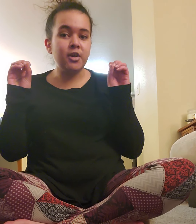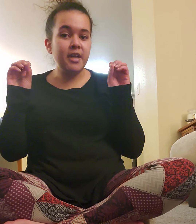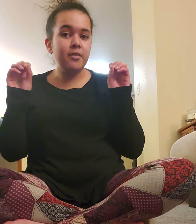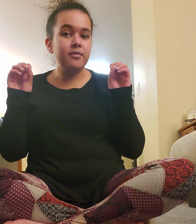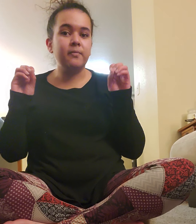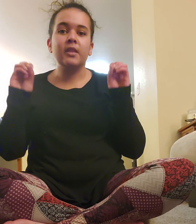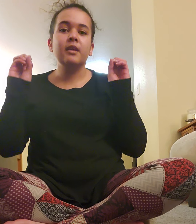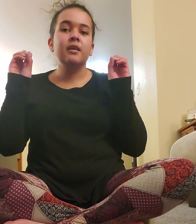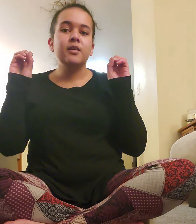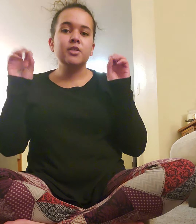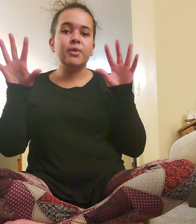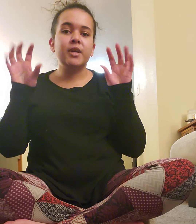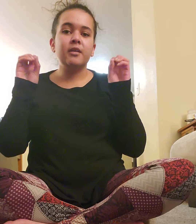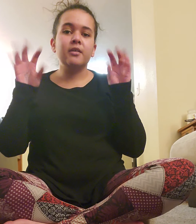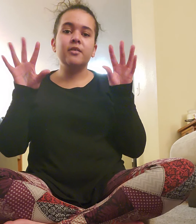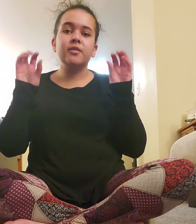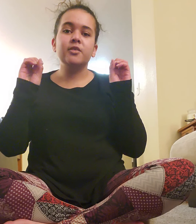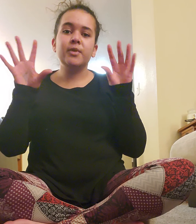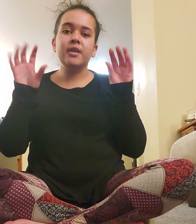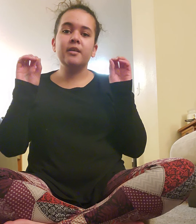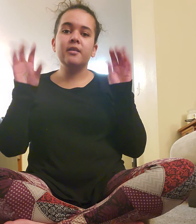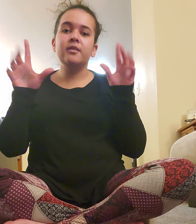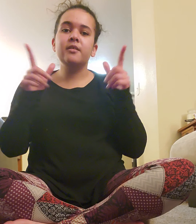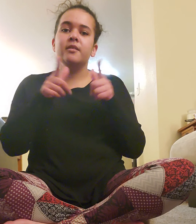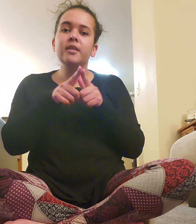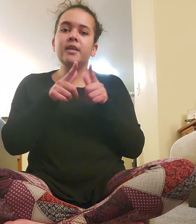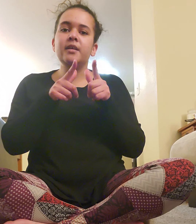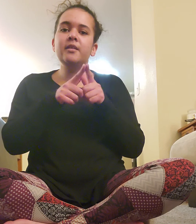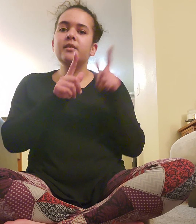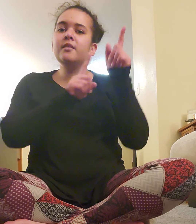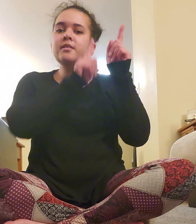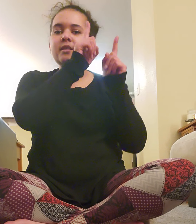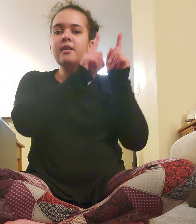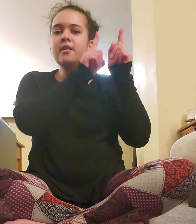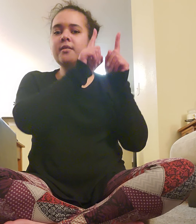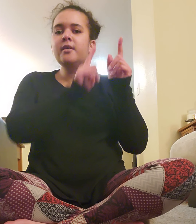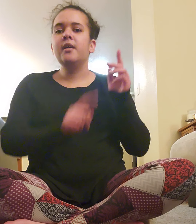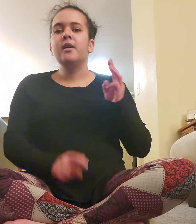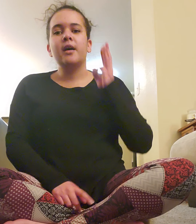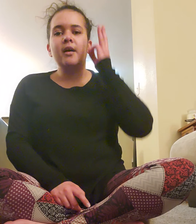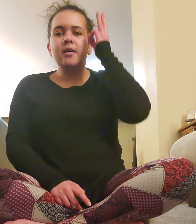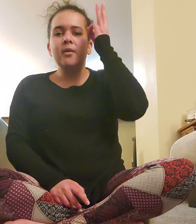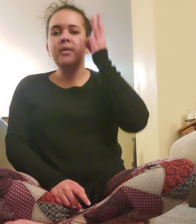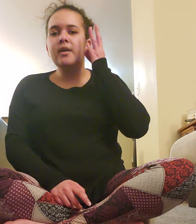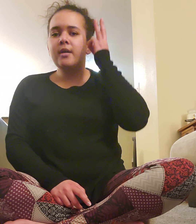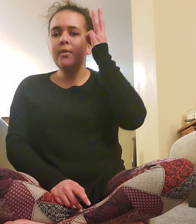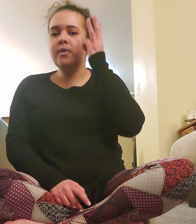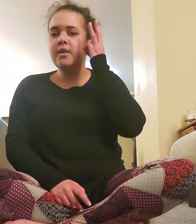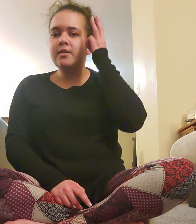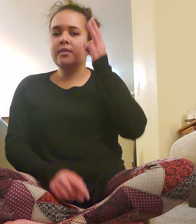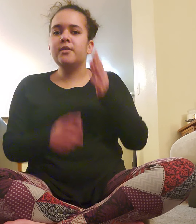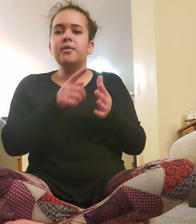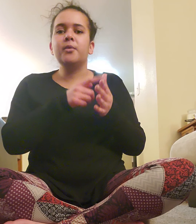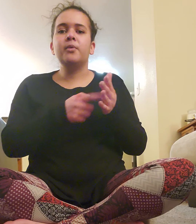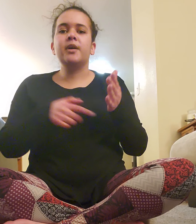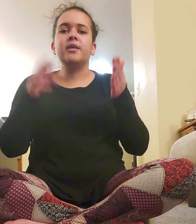out? Twinkle, twinkle, little star, how I wonder what